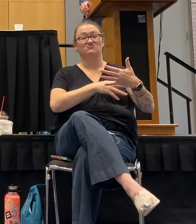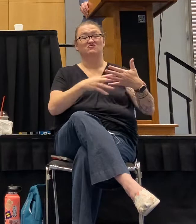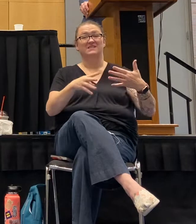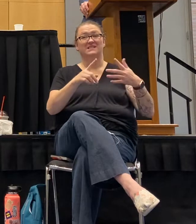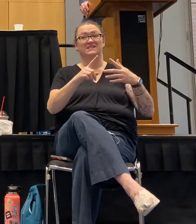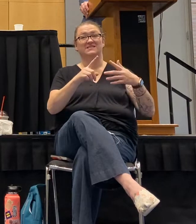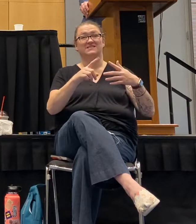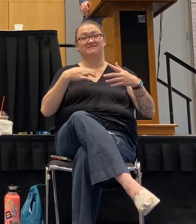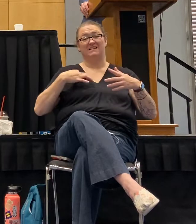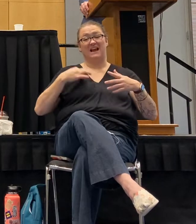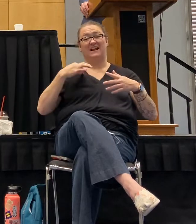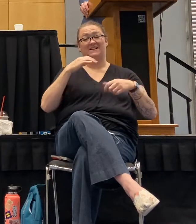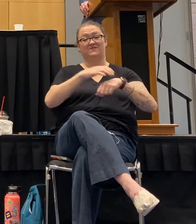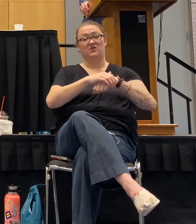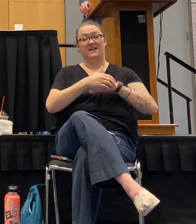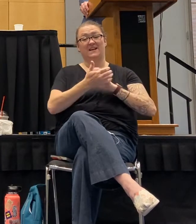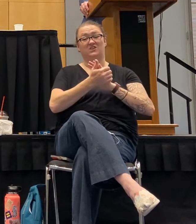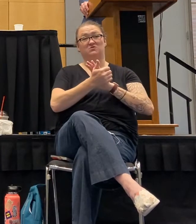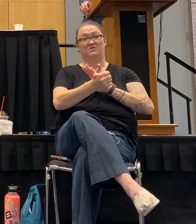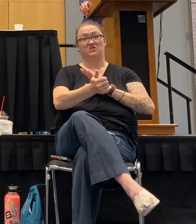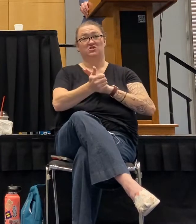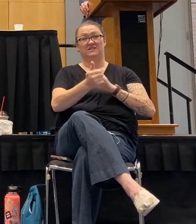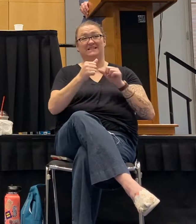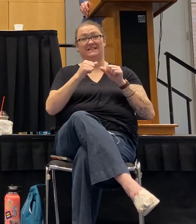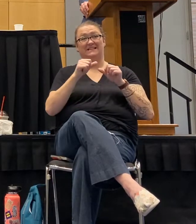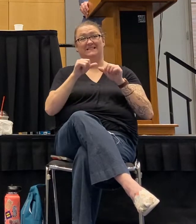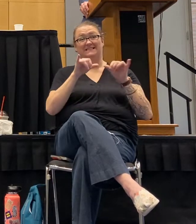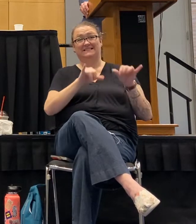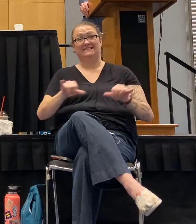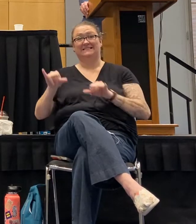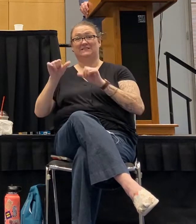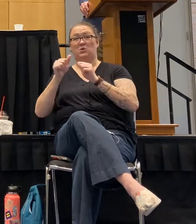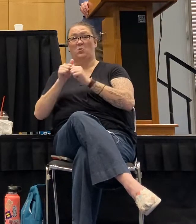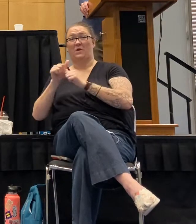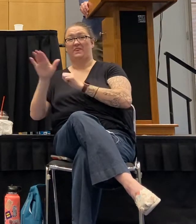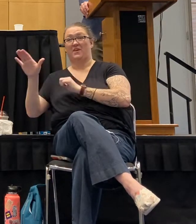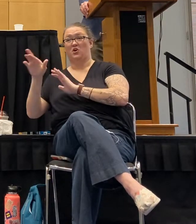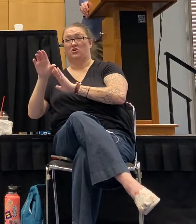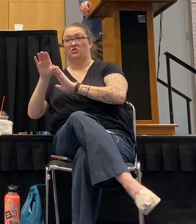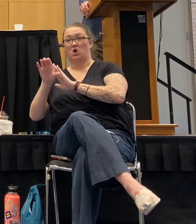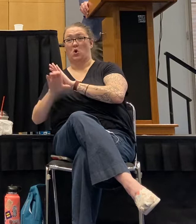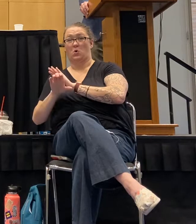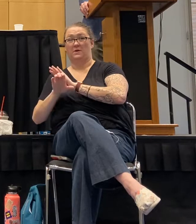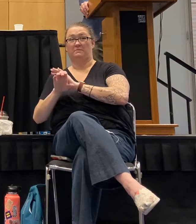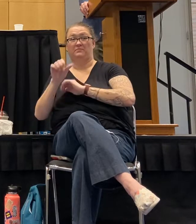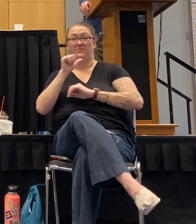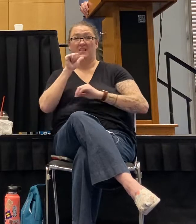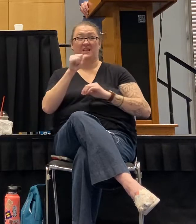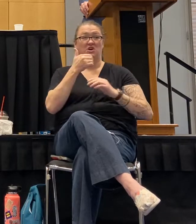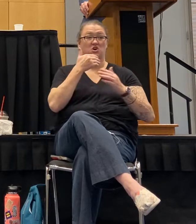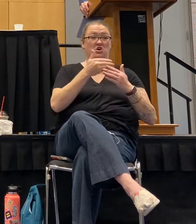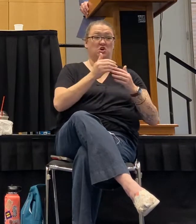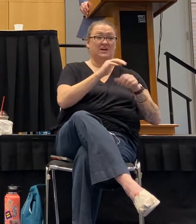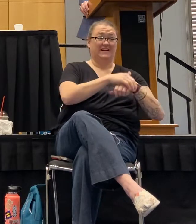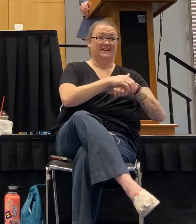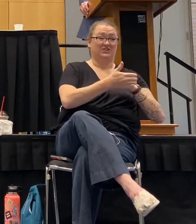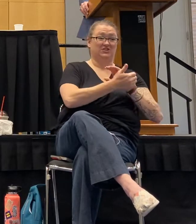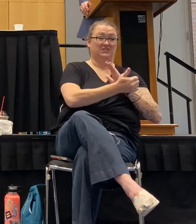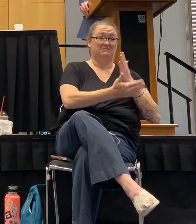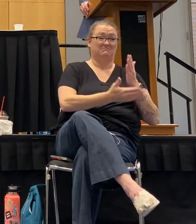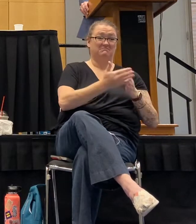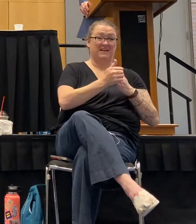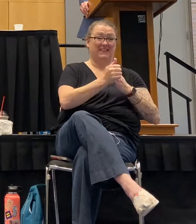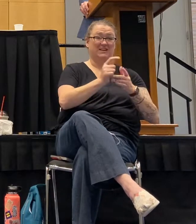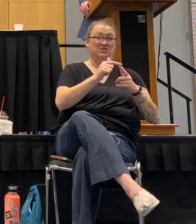English language proficiency consistent with the Code of Federal Regulations. Inadequate English skills may lead to program deficiencies